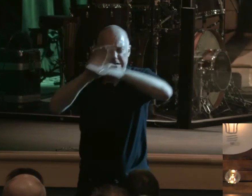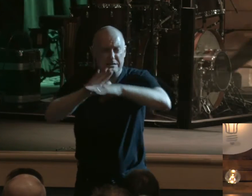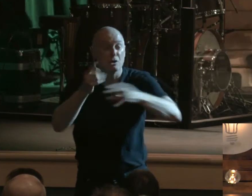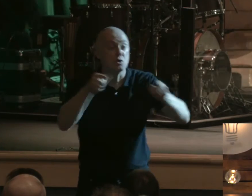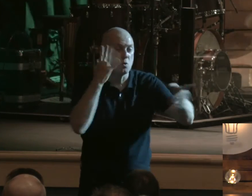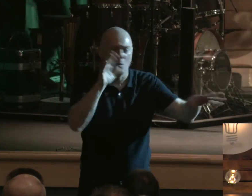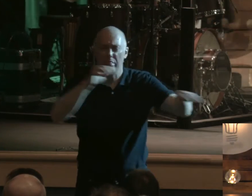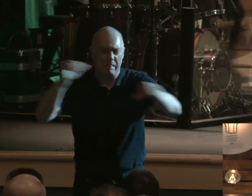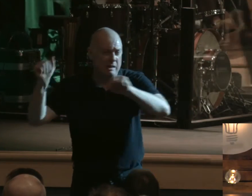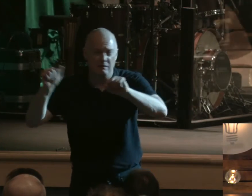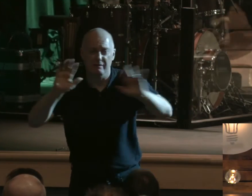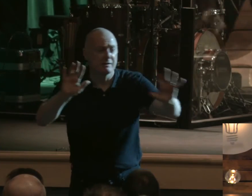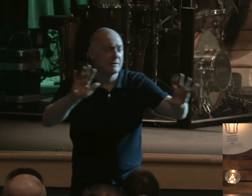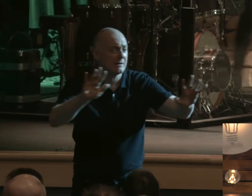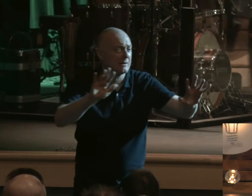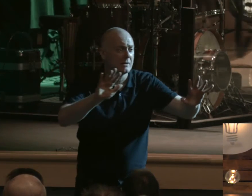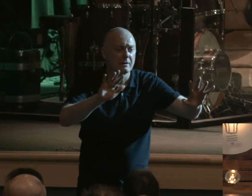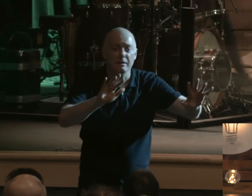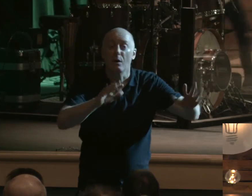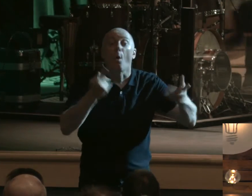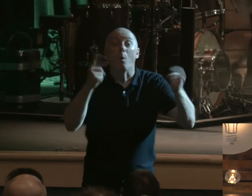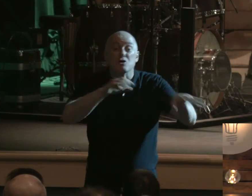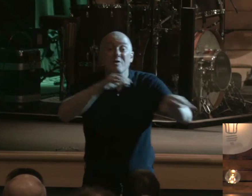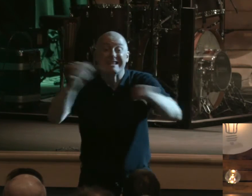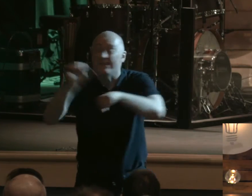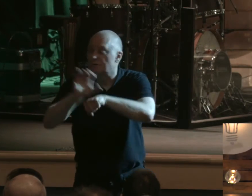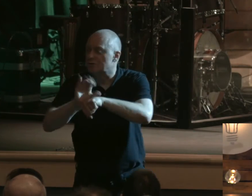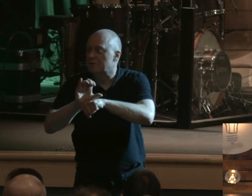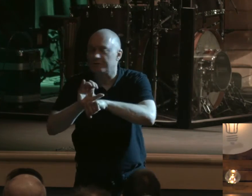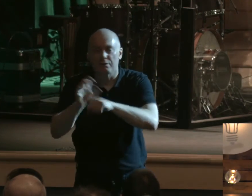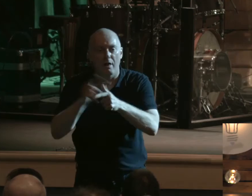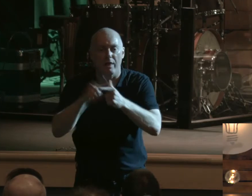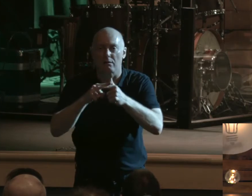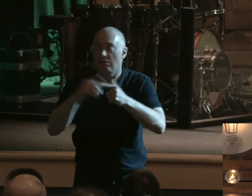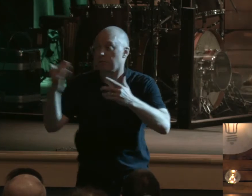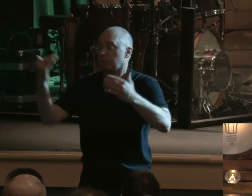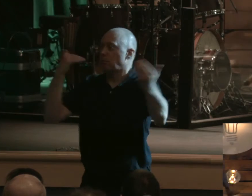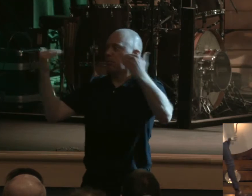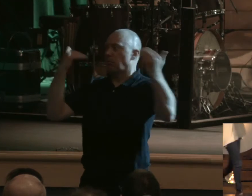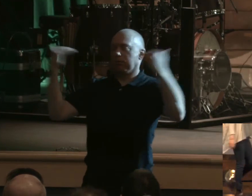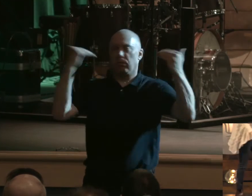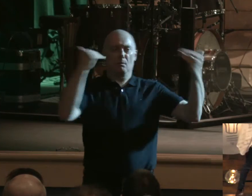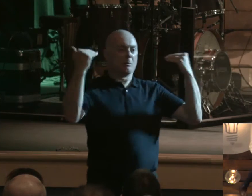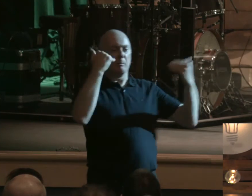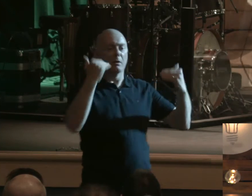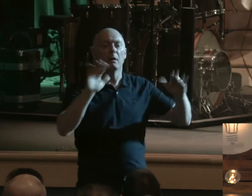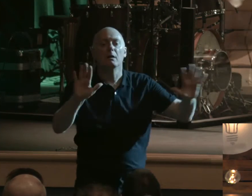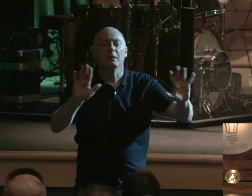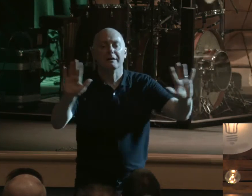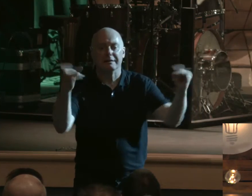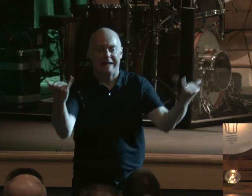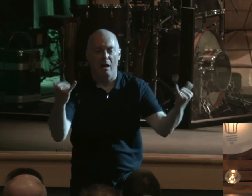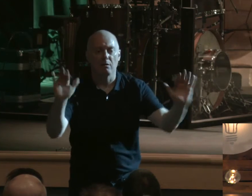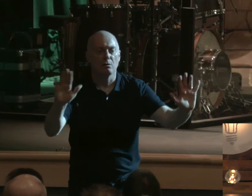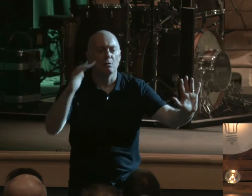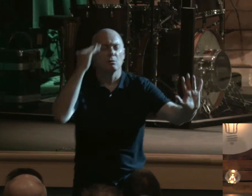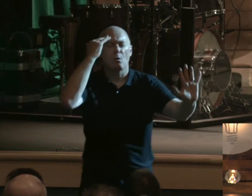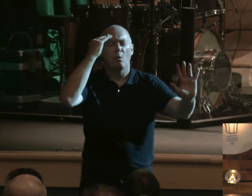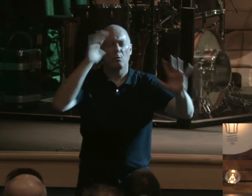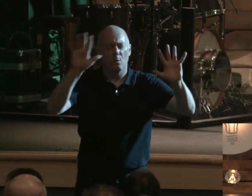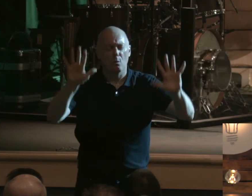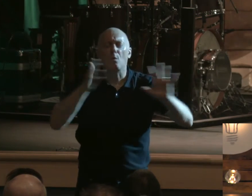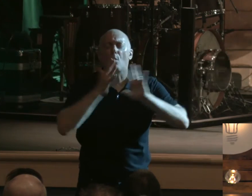this place and we will be bombarded with all the activity. But right now, it is right to be still and know that He is God.